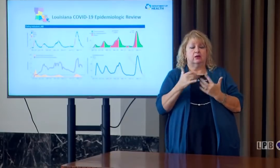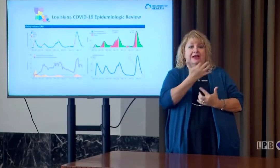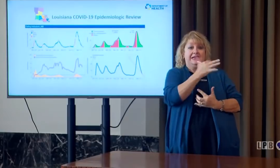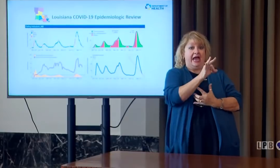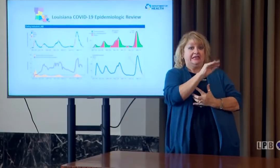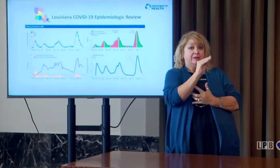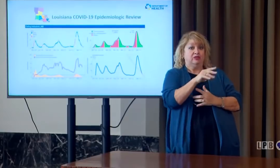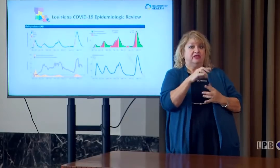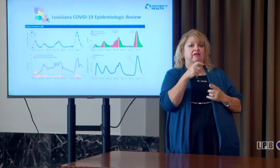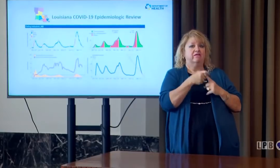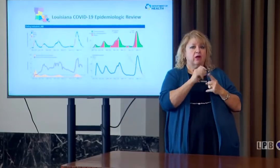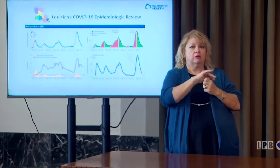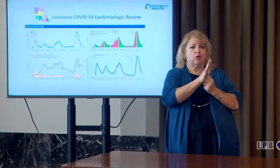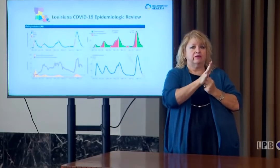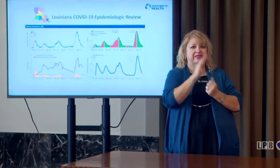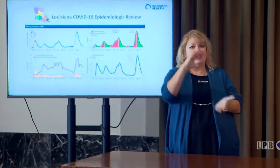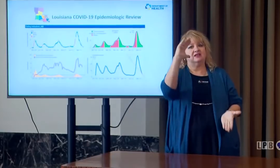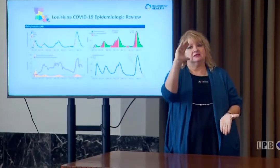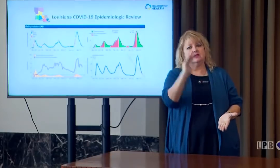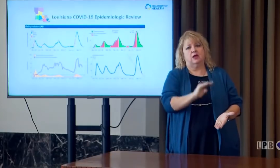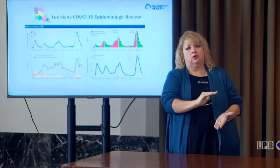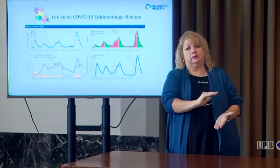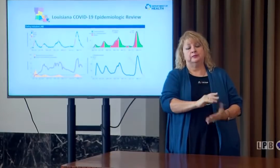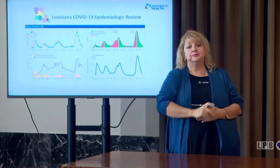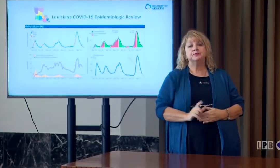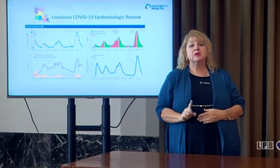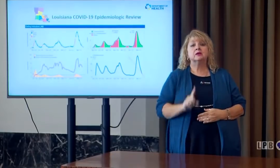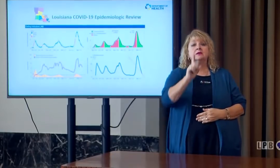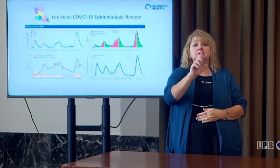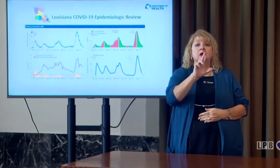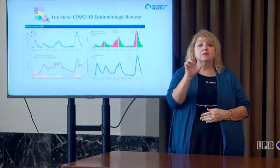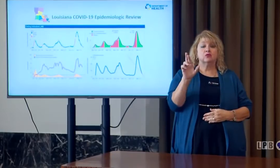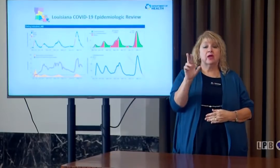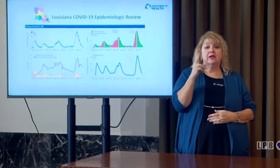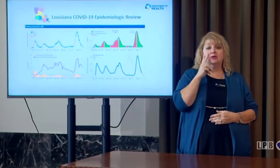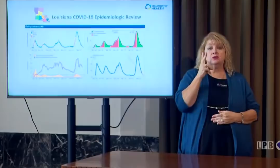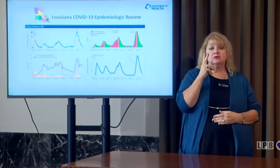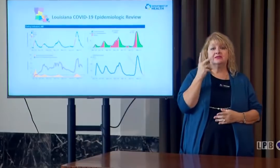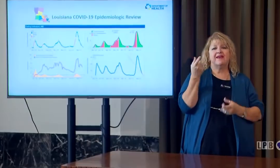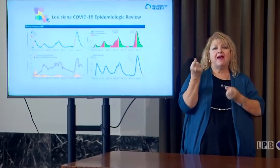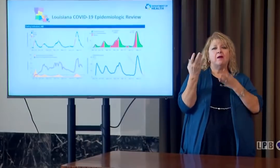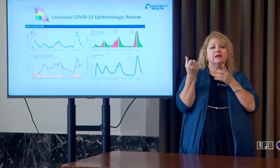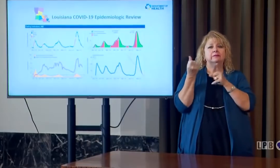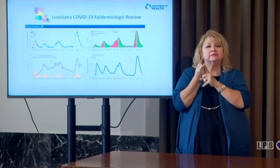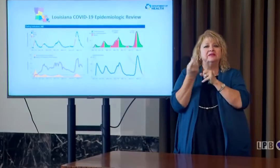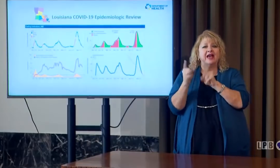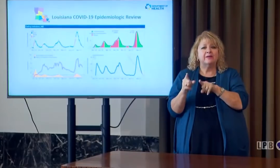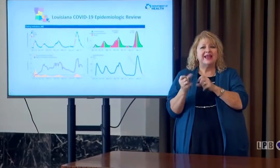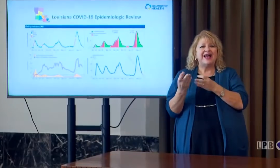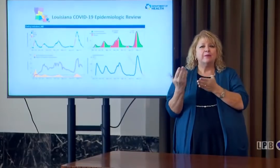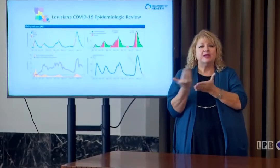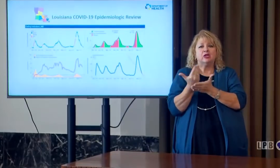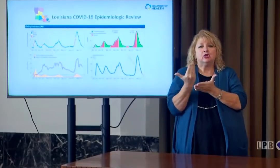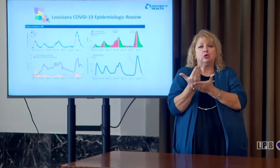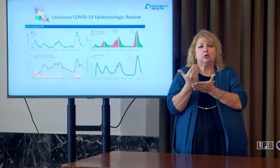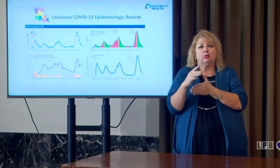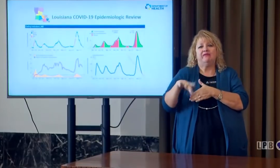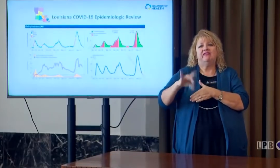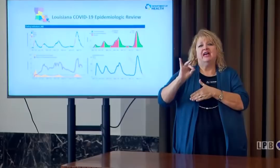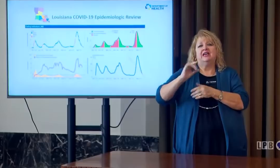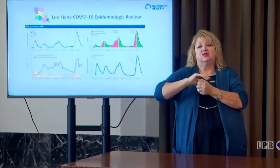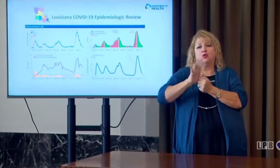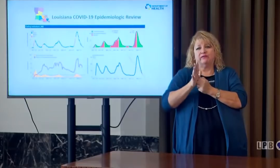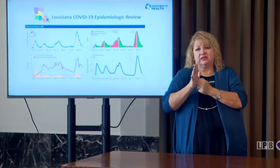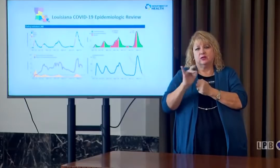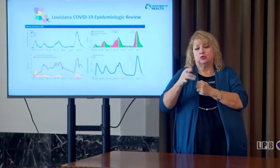1.7%, which is very, very encouraging. On the top right graph, you'll see incidence or new cases diagnosed. This is the number of